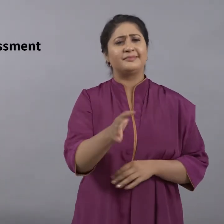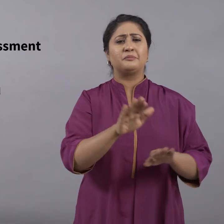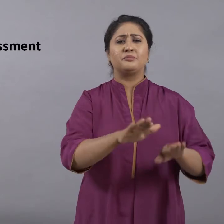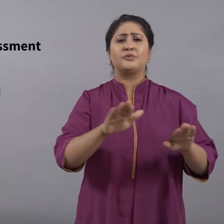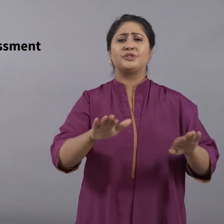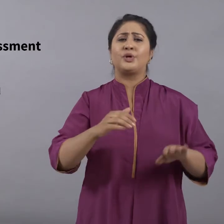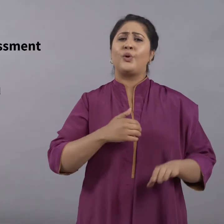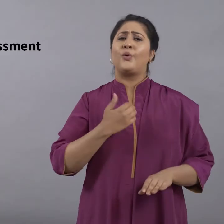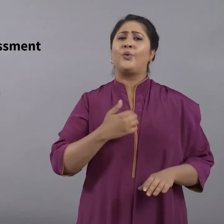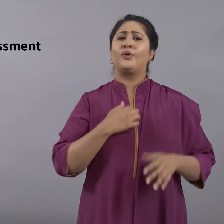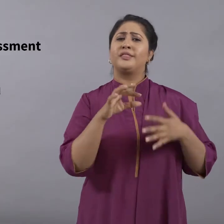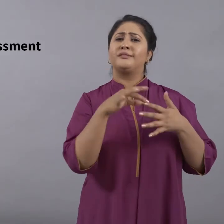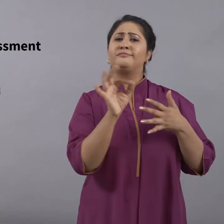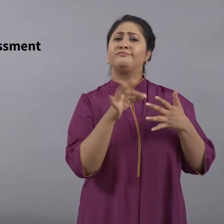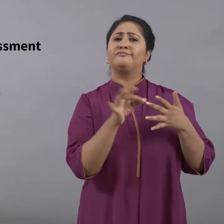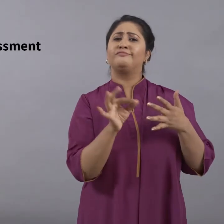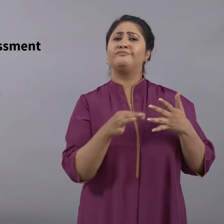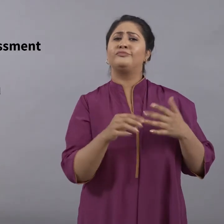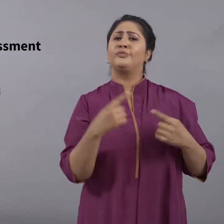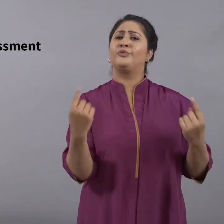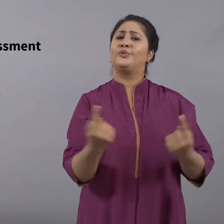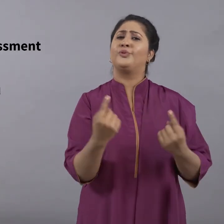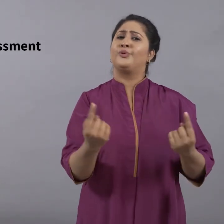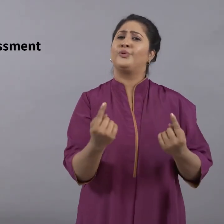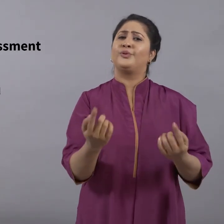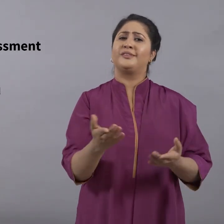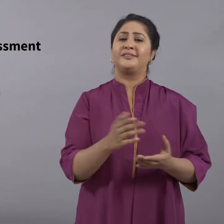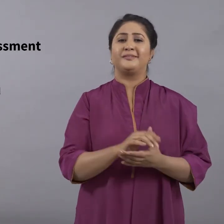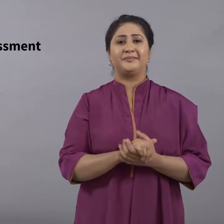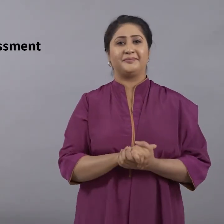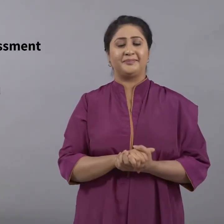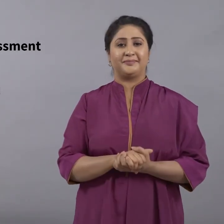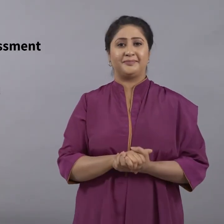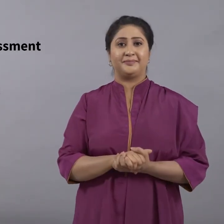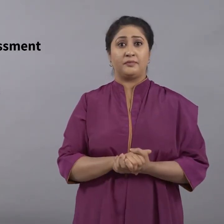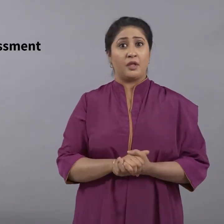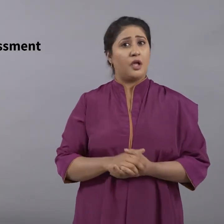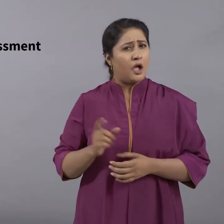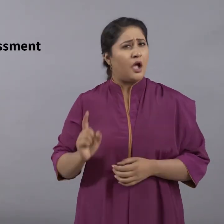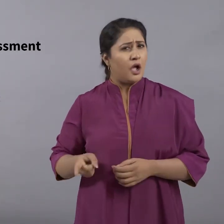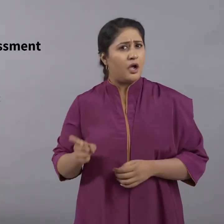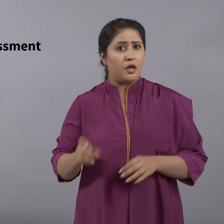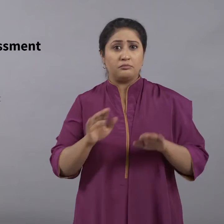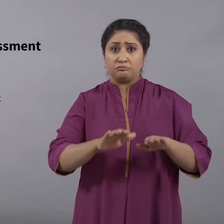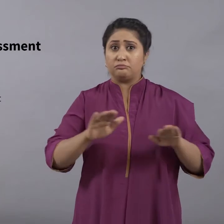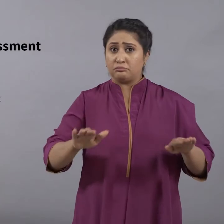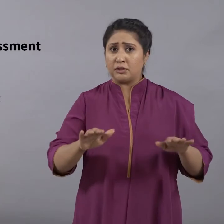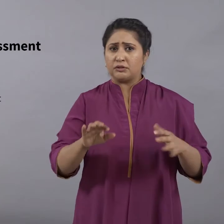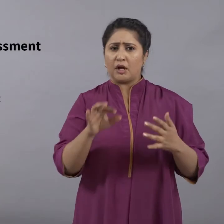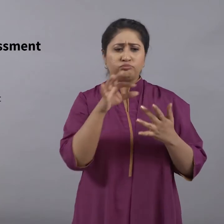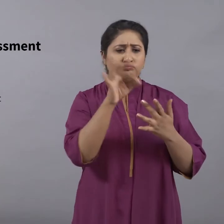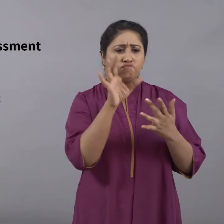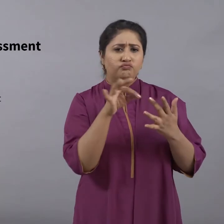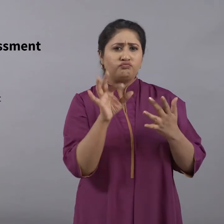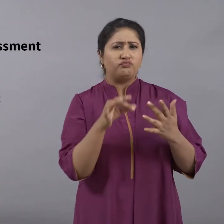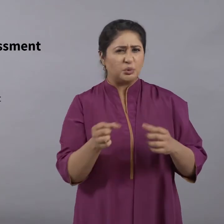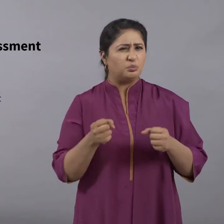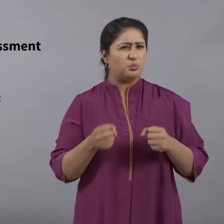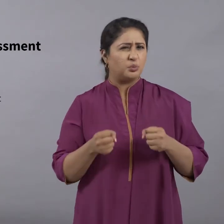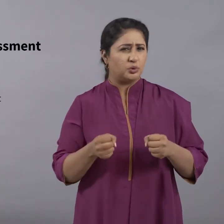Let the student choose the letters him / herself. If the student cannot choose, then